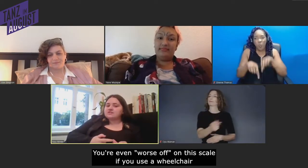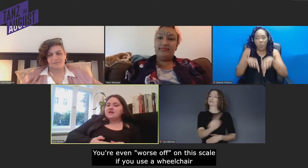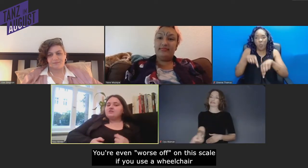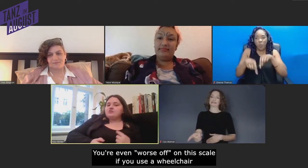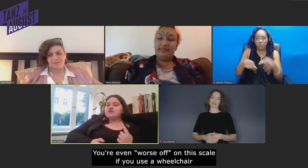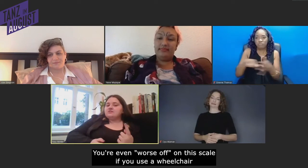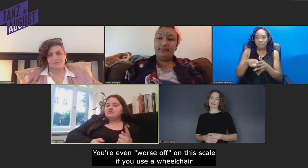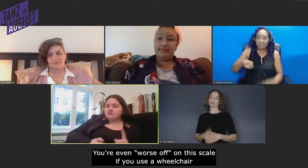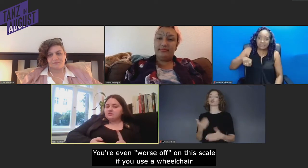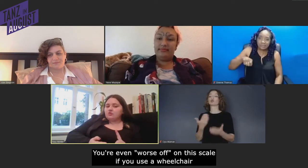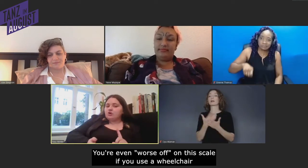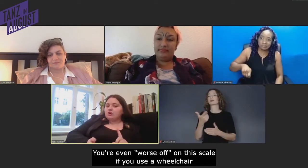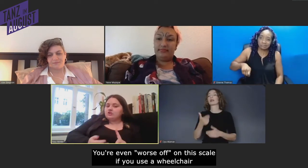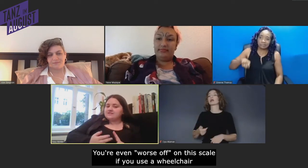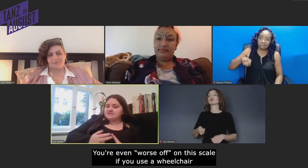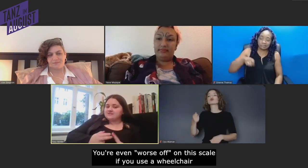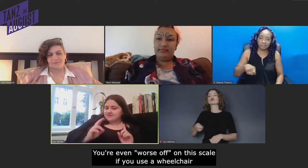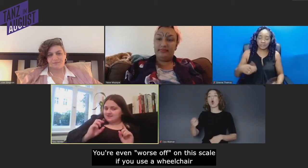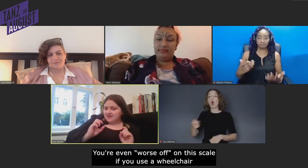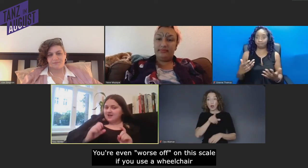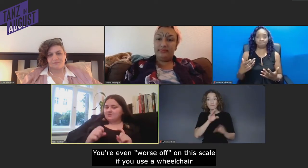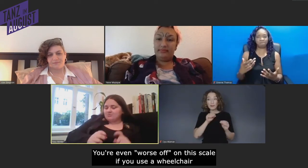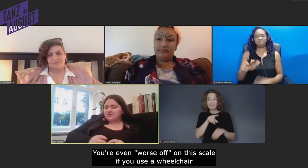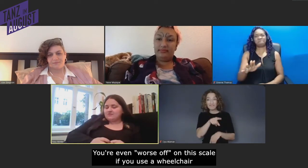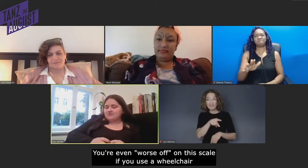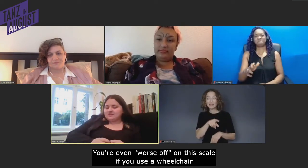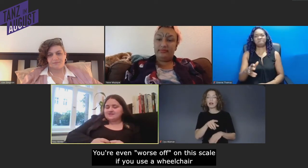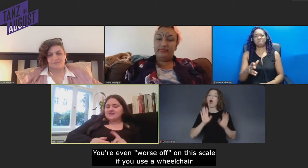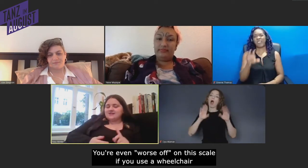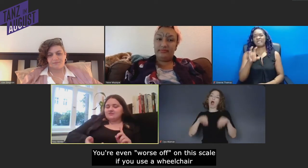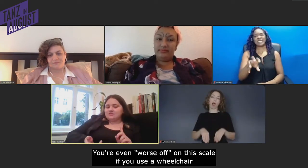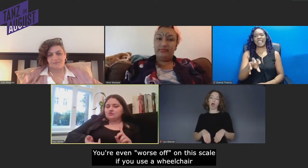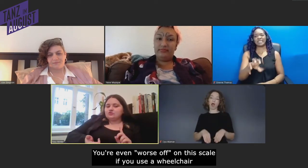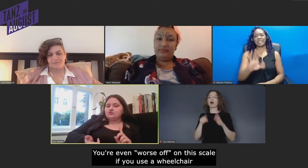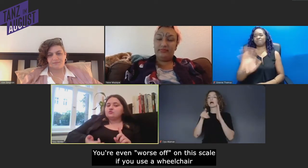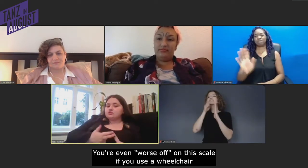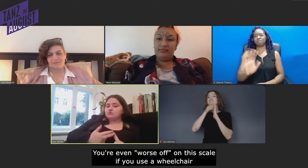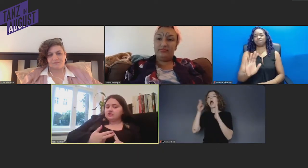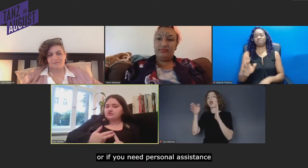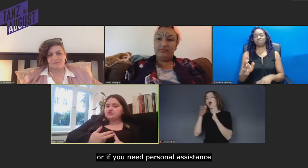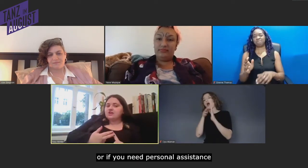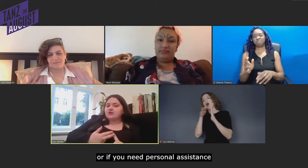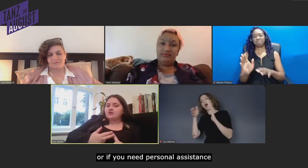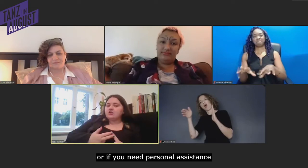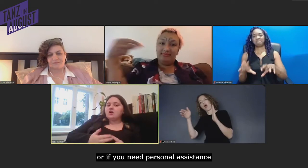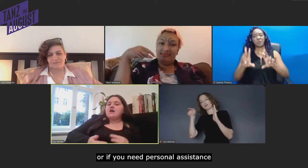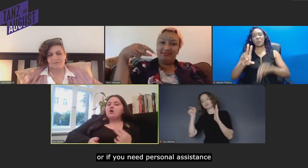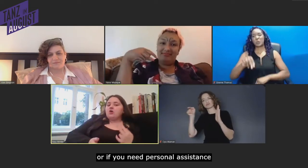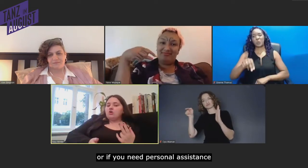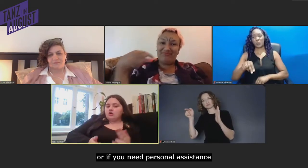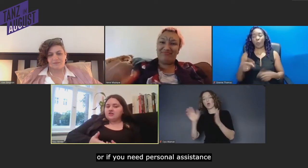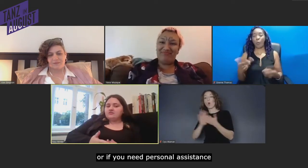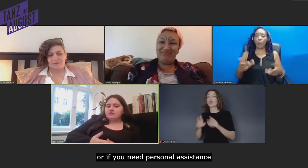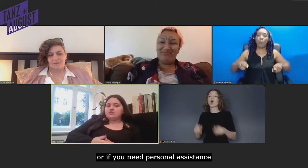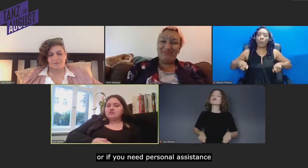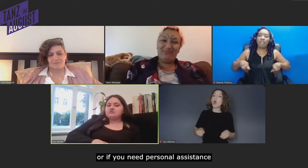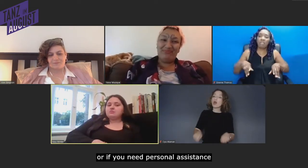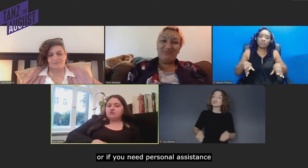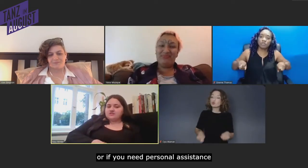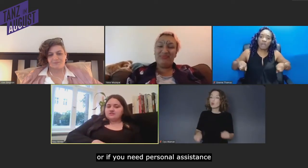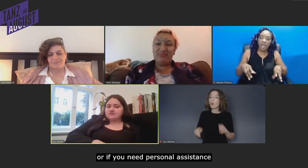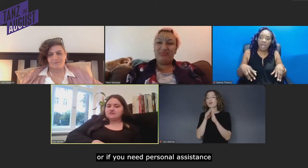use. You're even worse up in the scale if you use a wheelchair, or if you